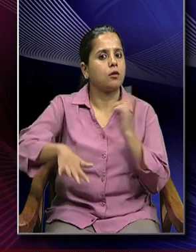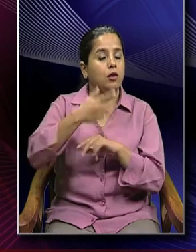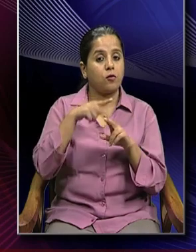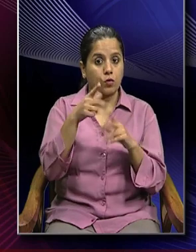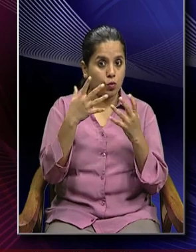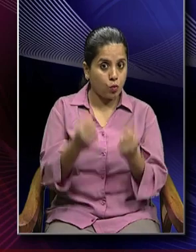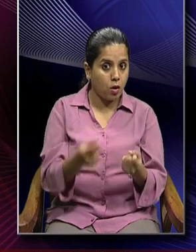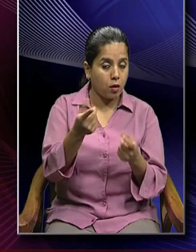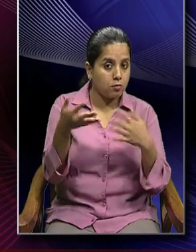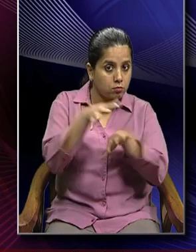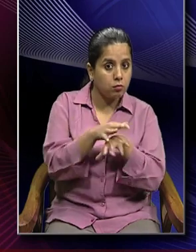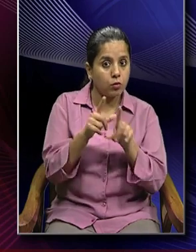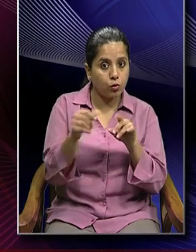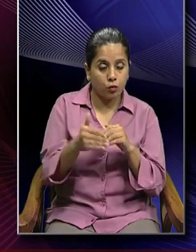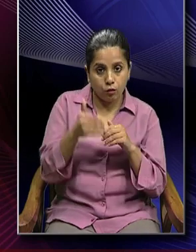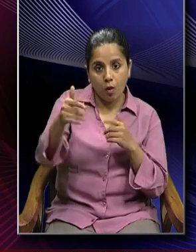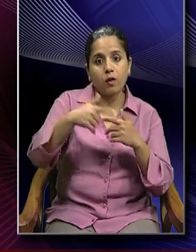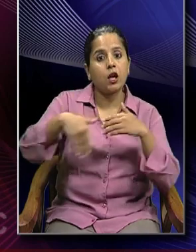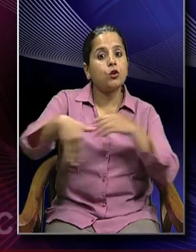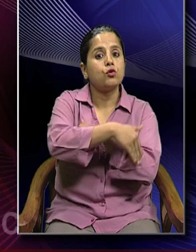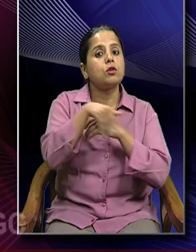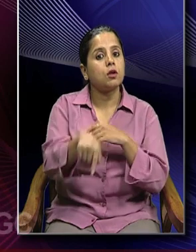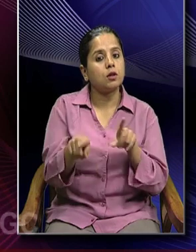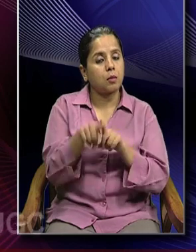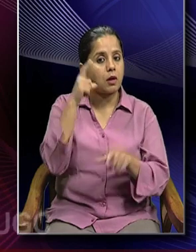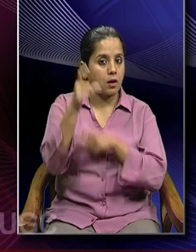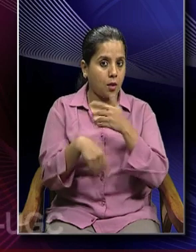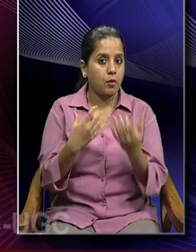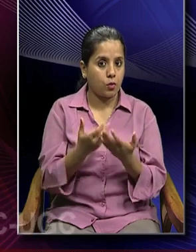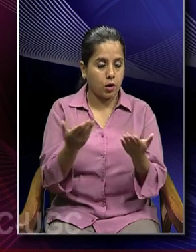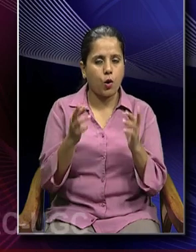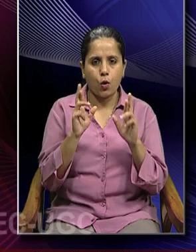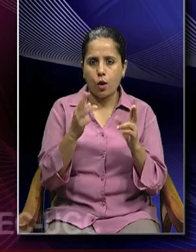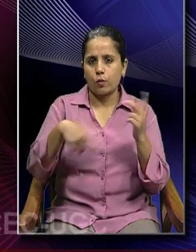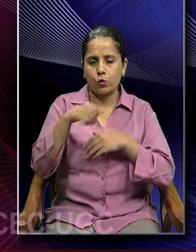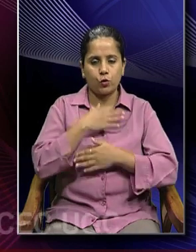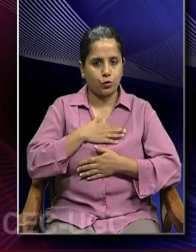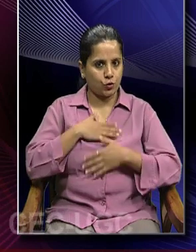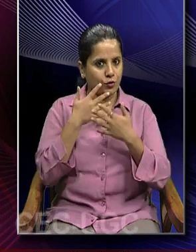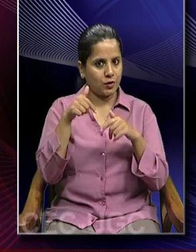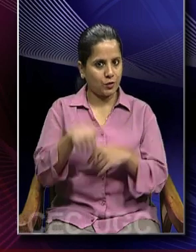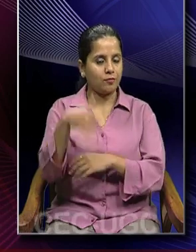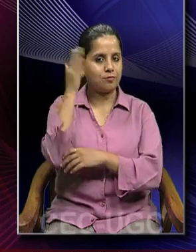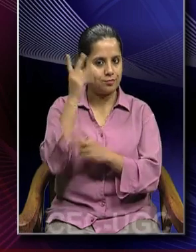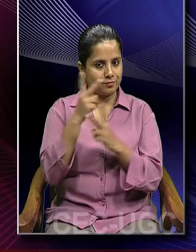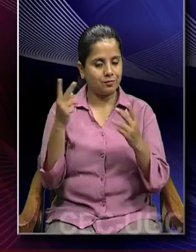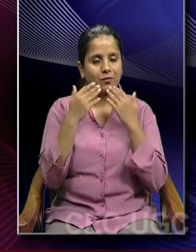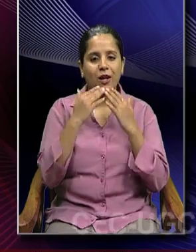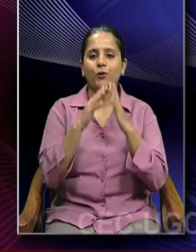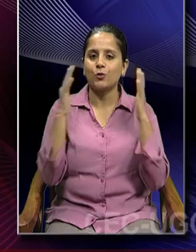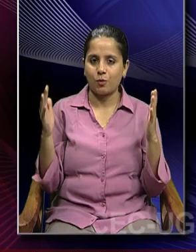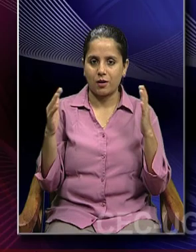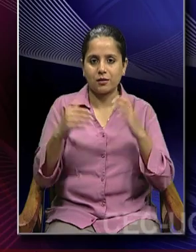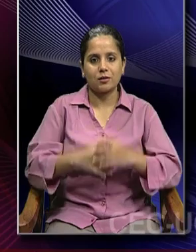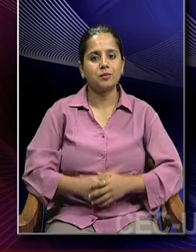to implement the forward engineering framework in a company. I hope you must have enjoyed today's lecture of mine. Thank you so much.